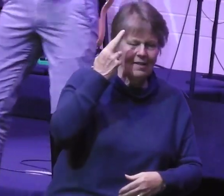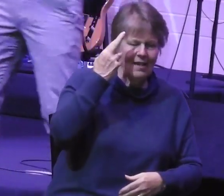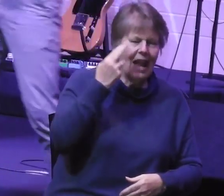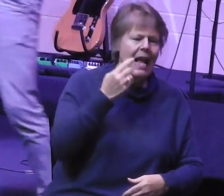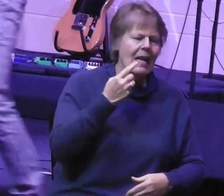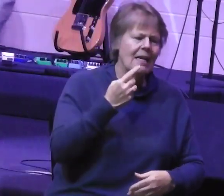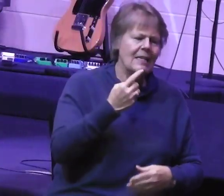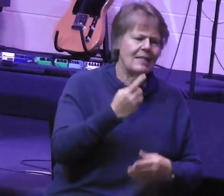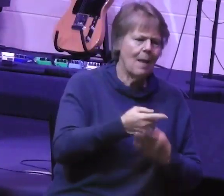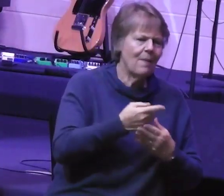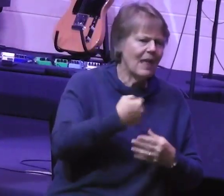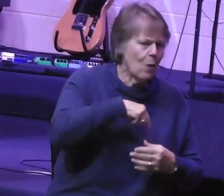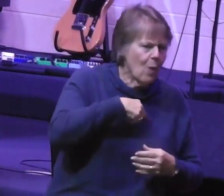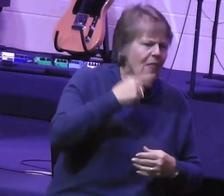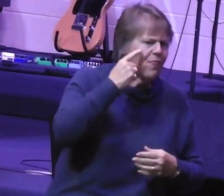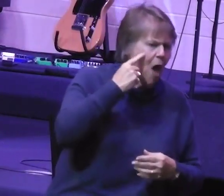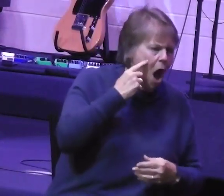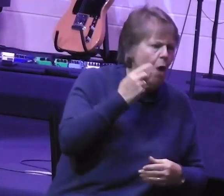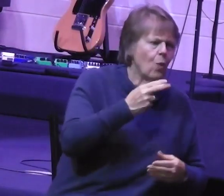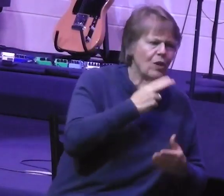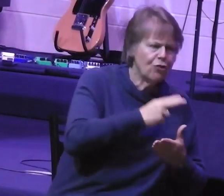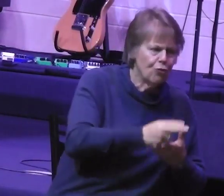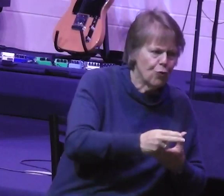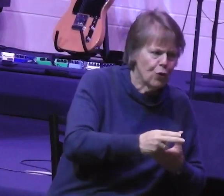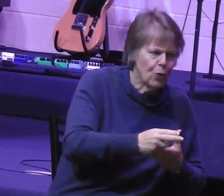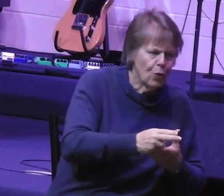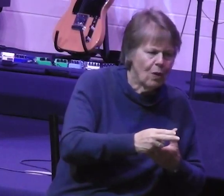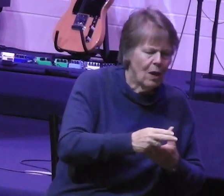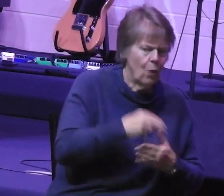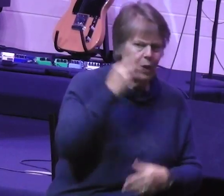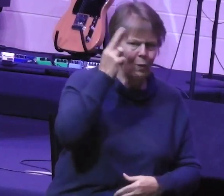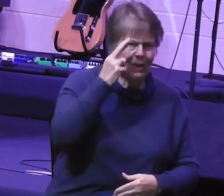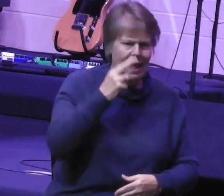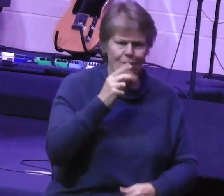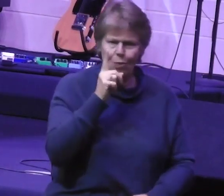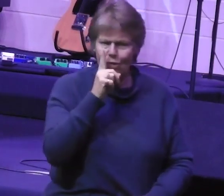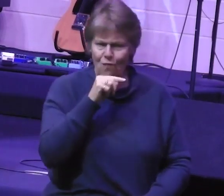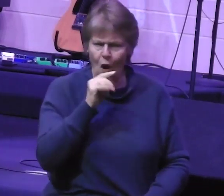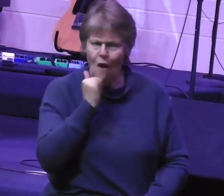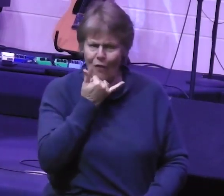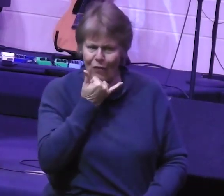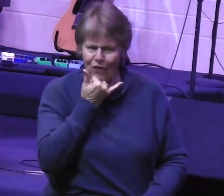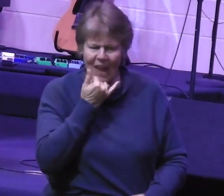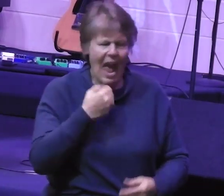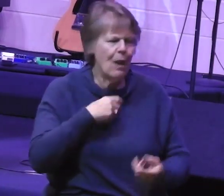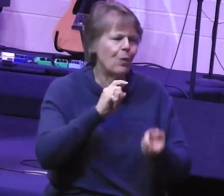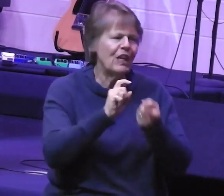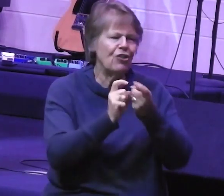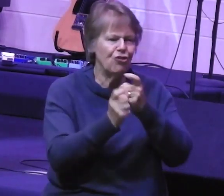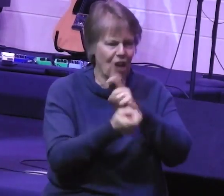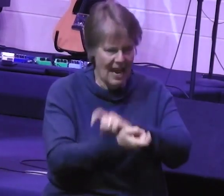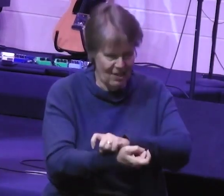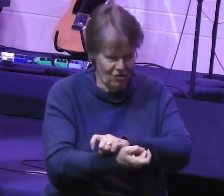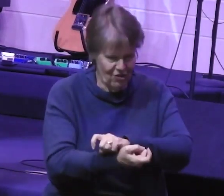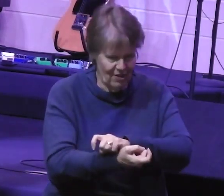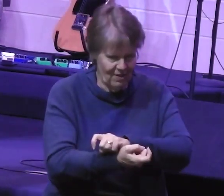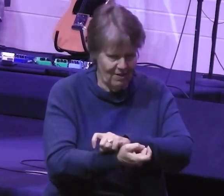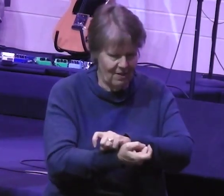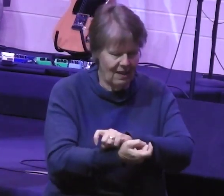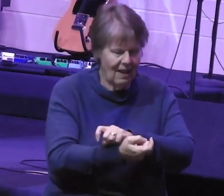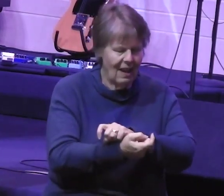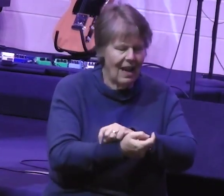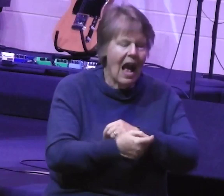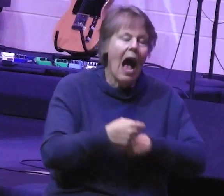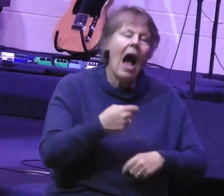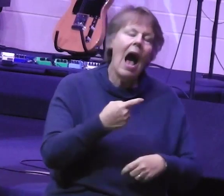we changed our understanding, and the change of understanding had changed our relationship with one another. I'll bring that up because as we're going to talk about